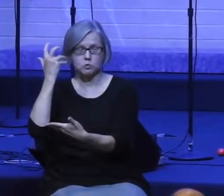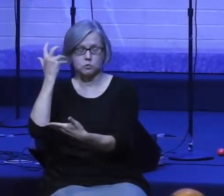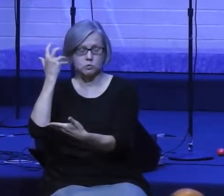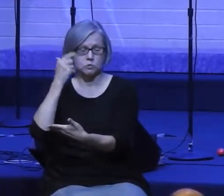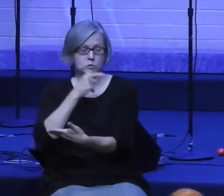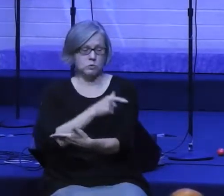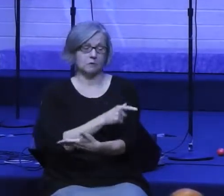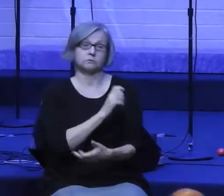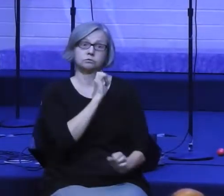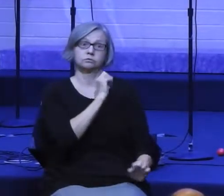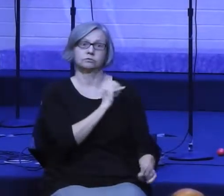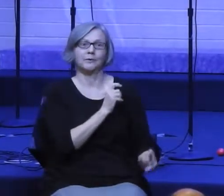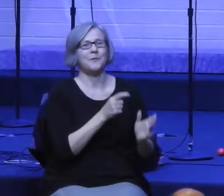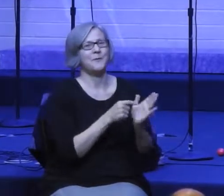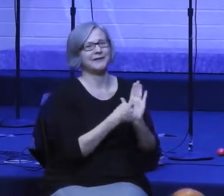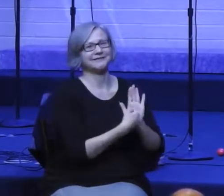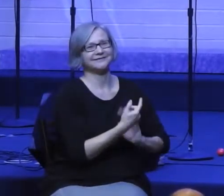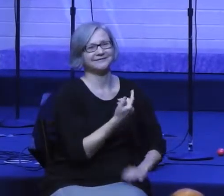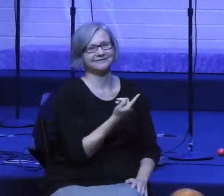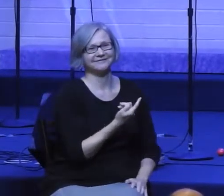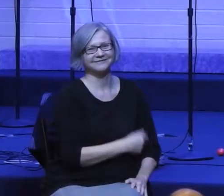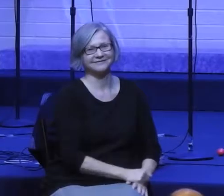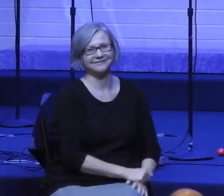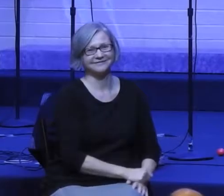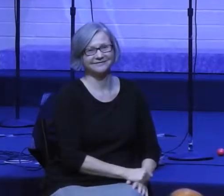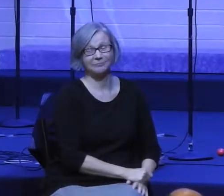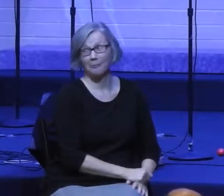Now this thing is amazing. I mean, watch this.